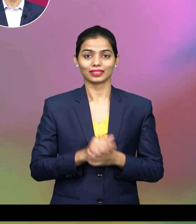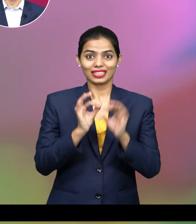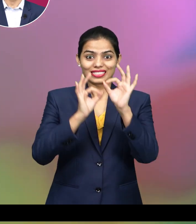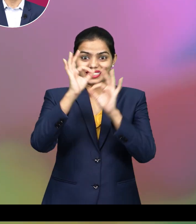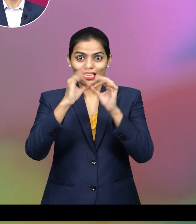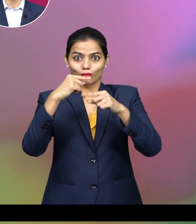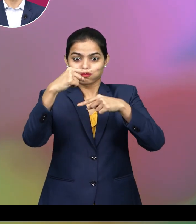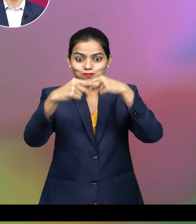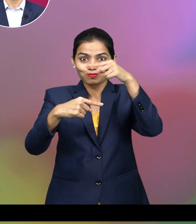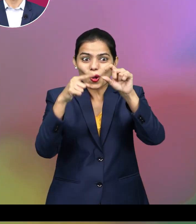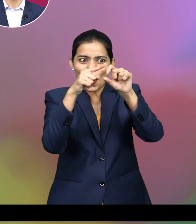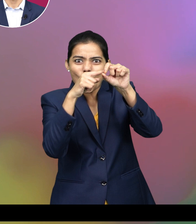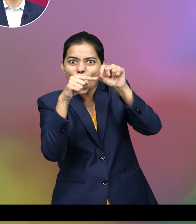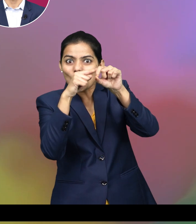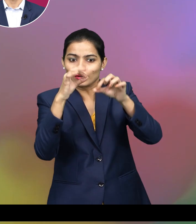Cell cycle.